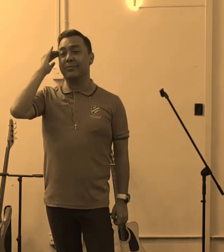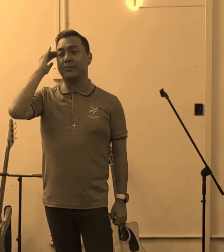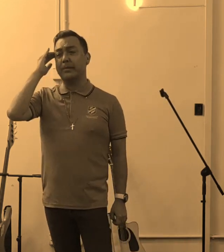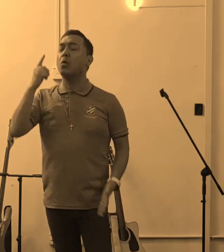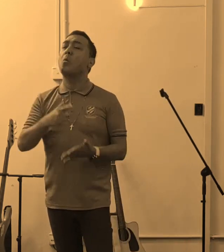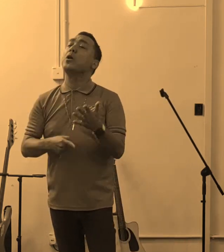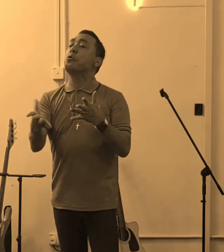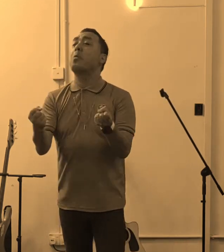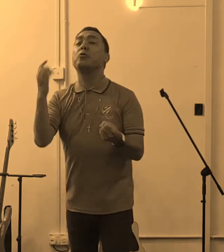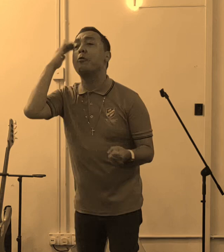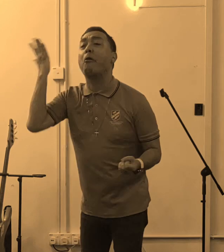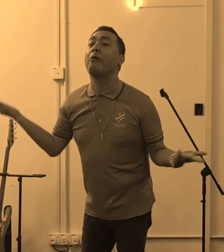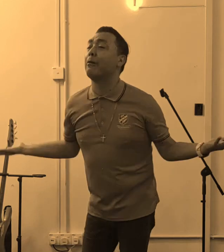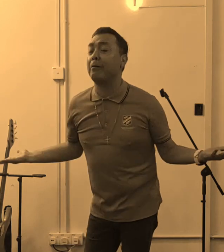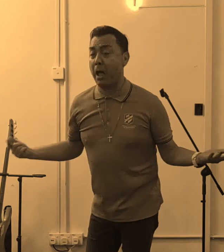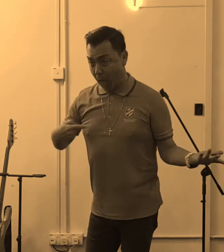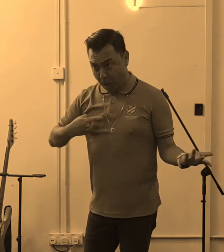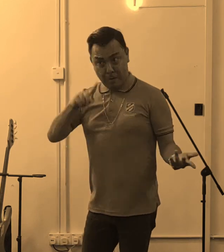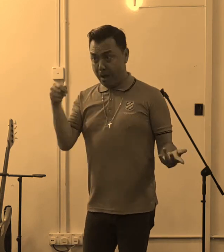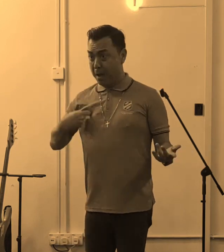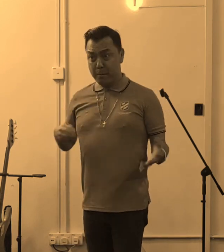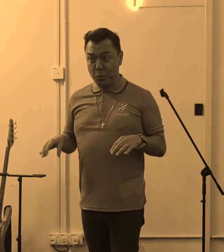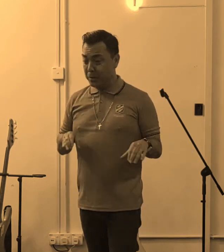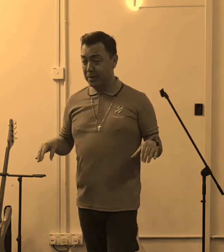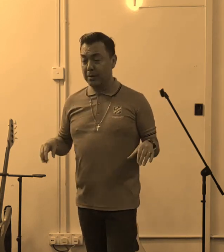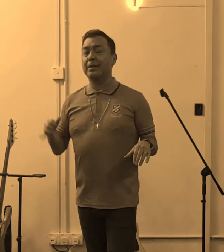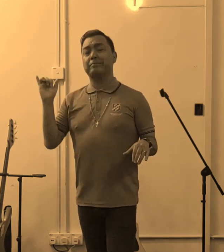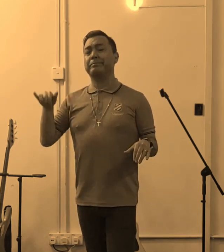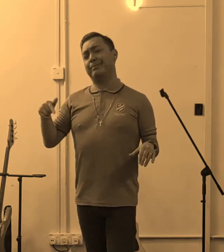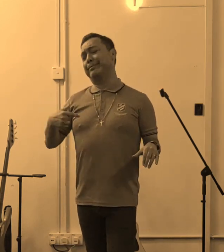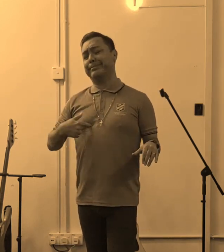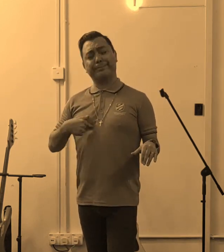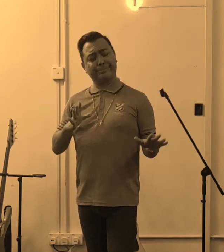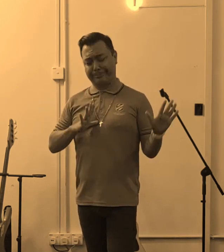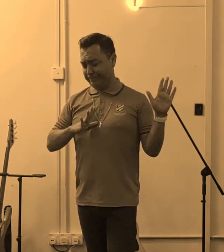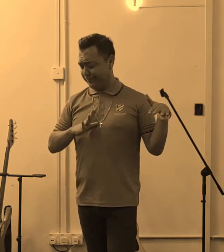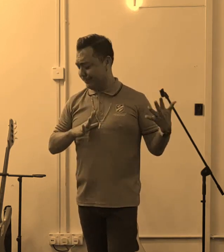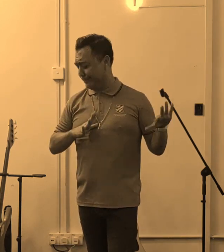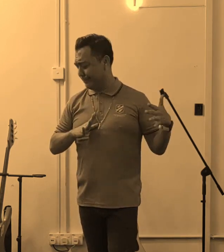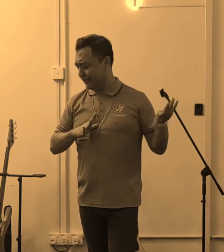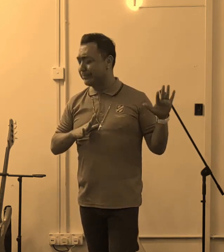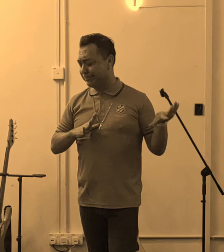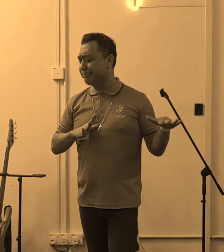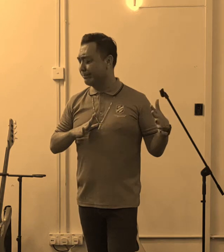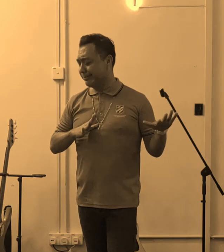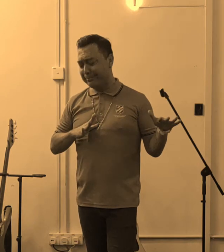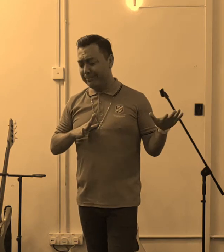What's that, darling? How am I doing? Guess I'm doing